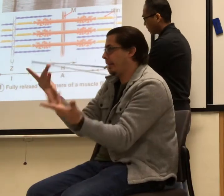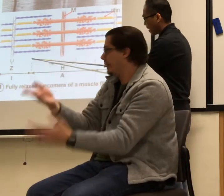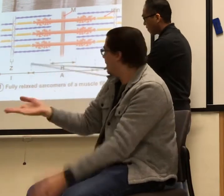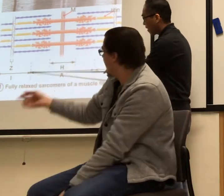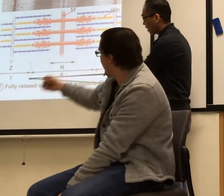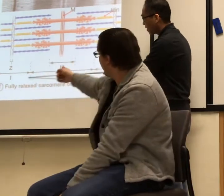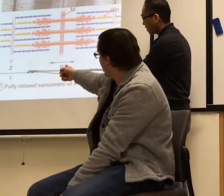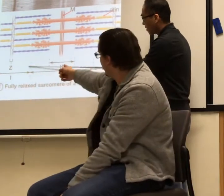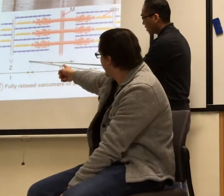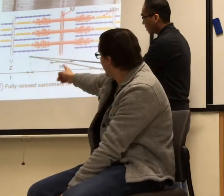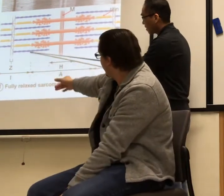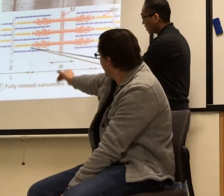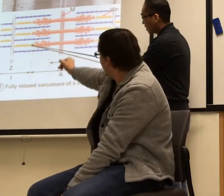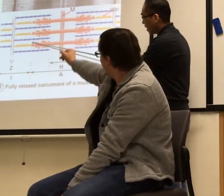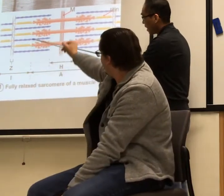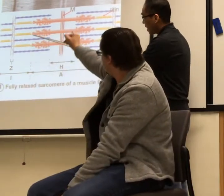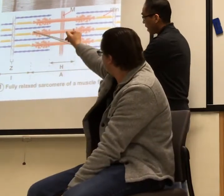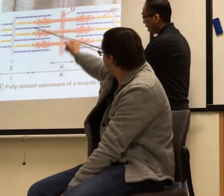there, at that line.